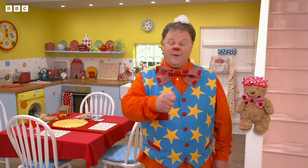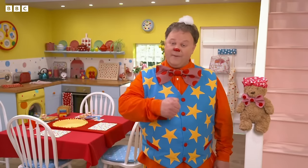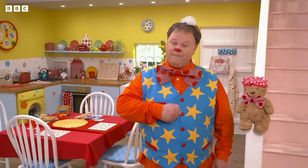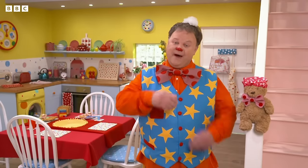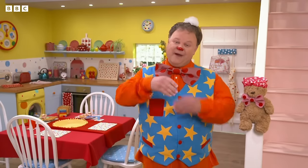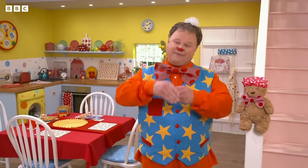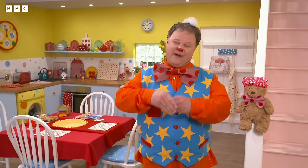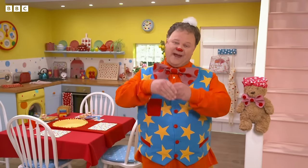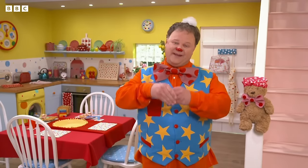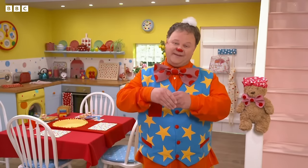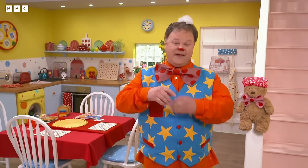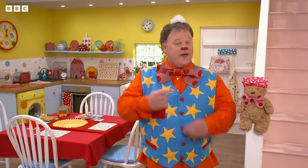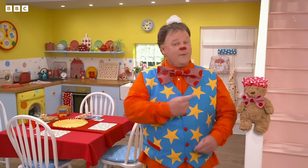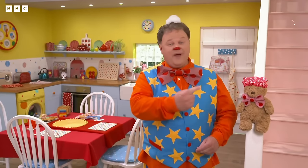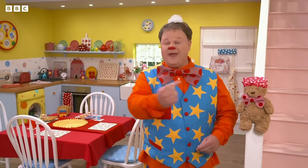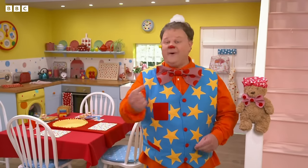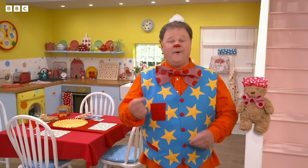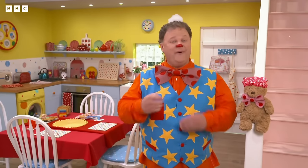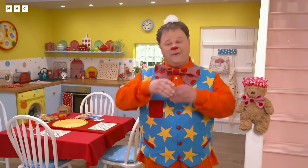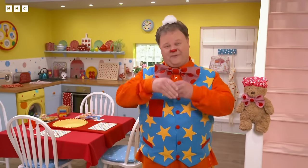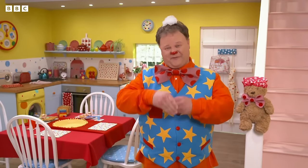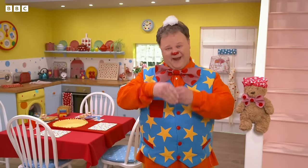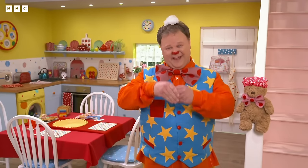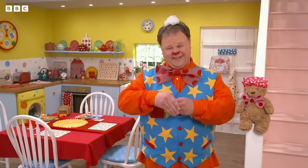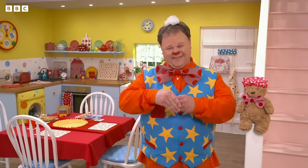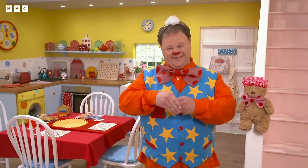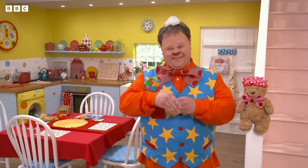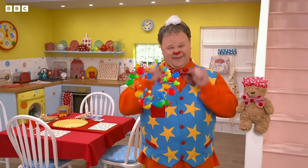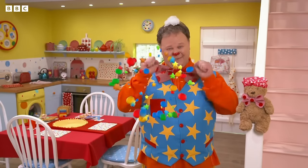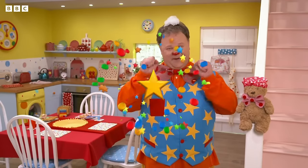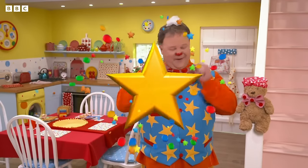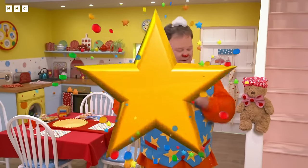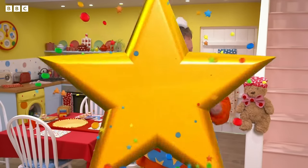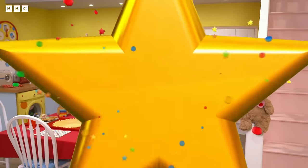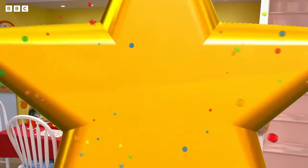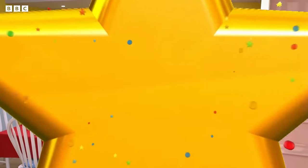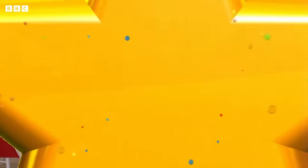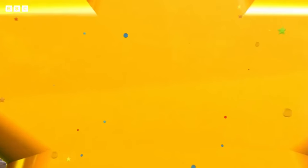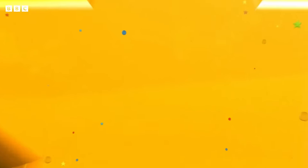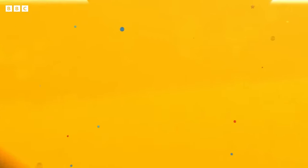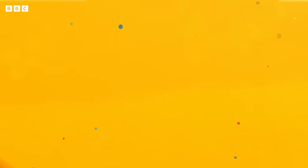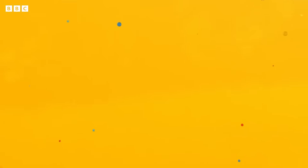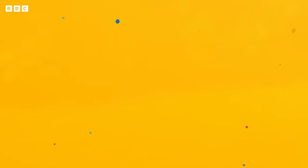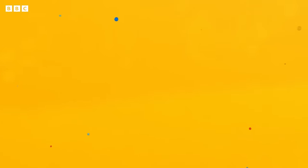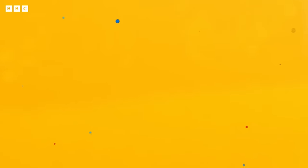you're my friend. We're all friends. Woohoo!